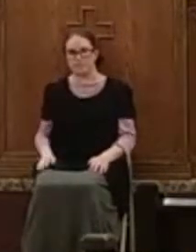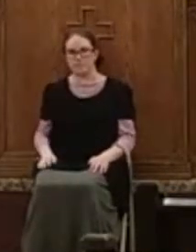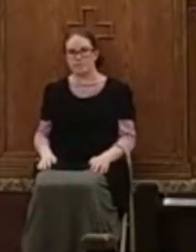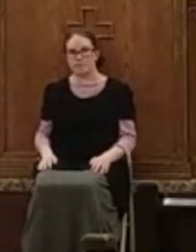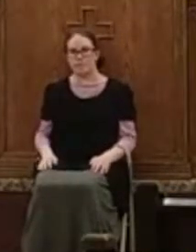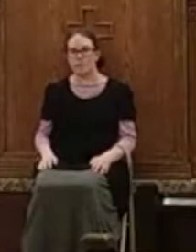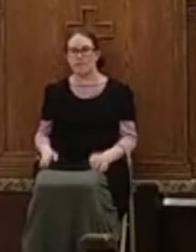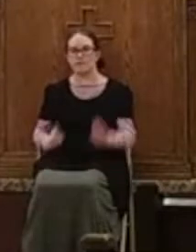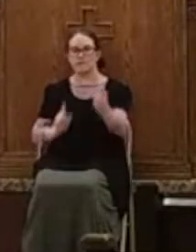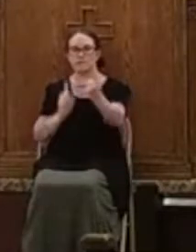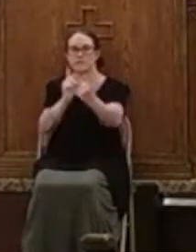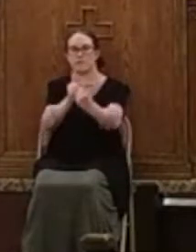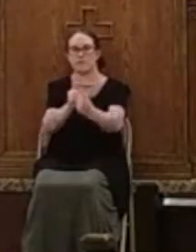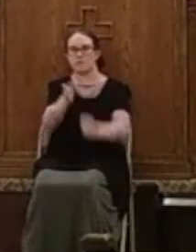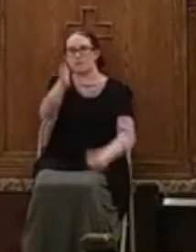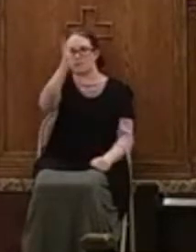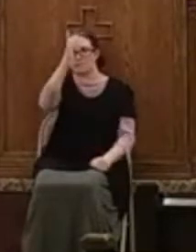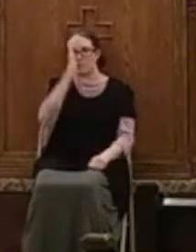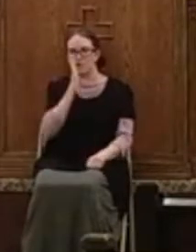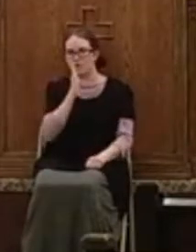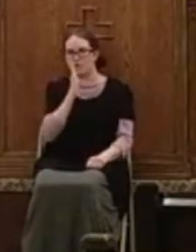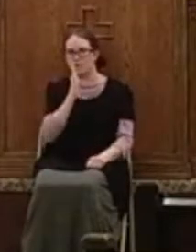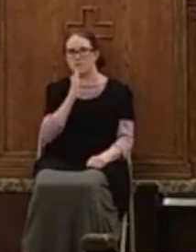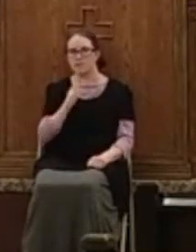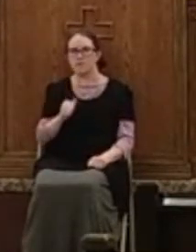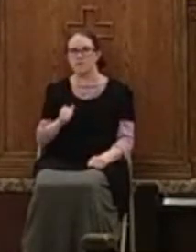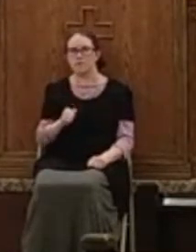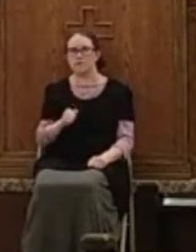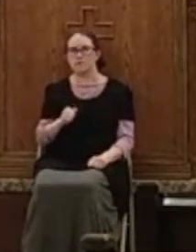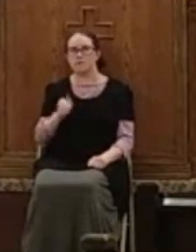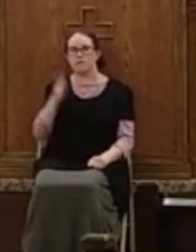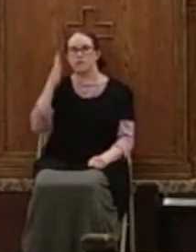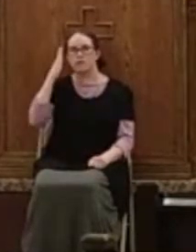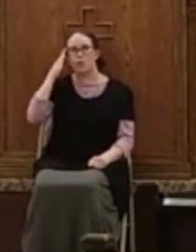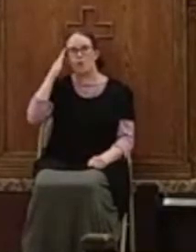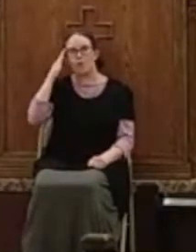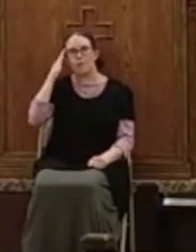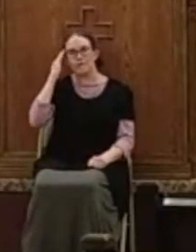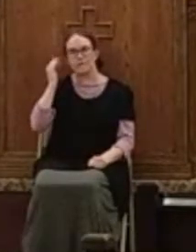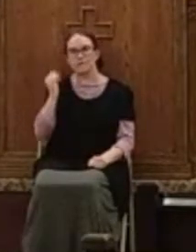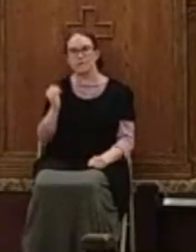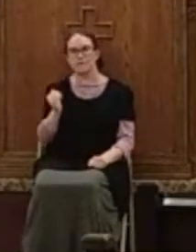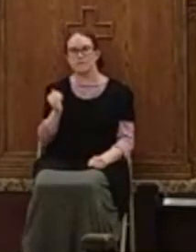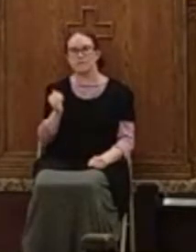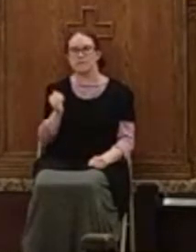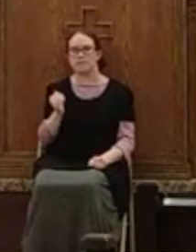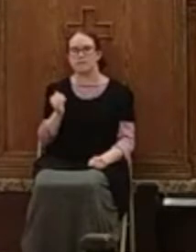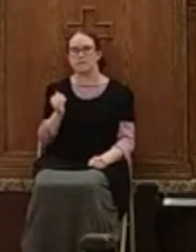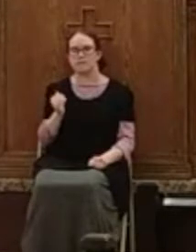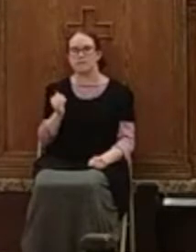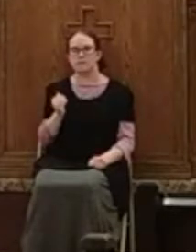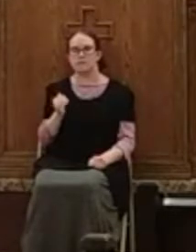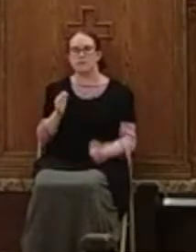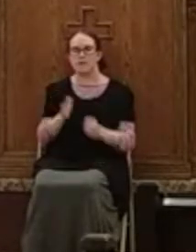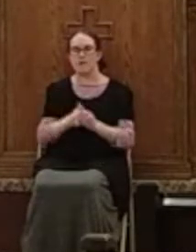we can stand before God knowing